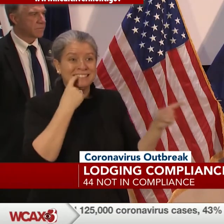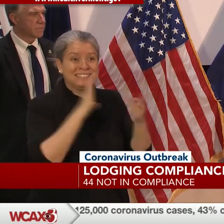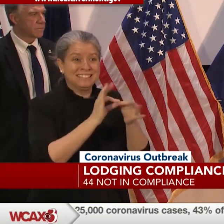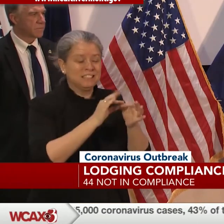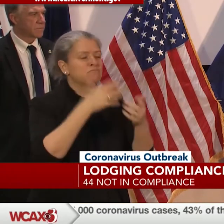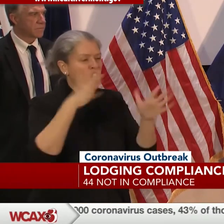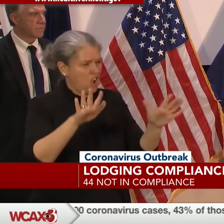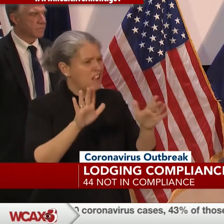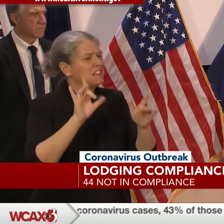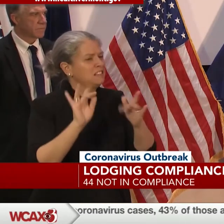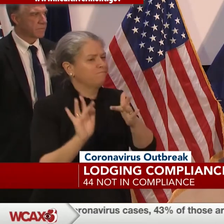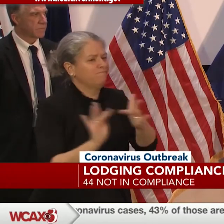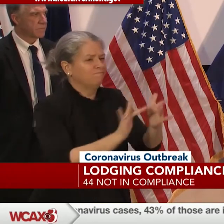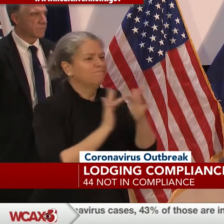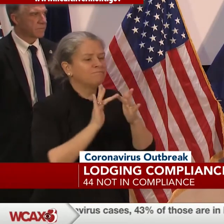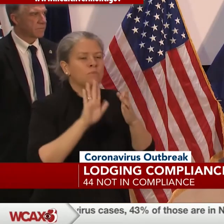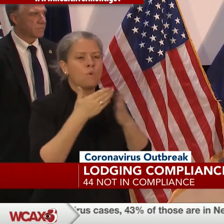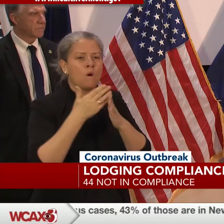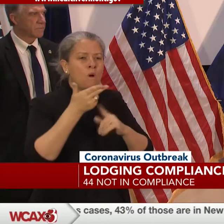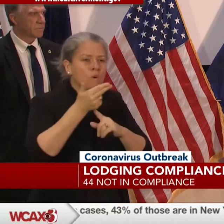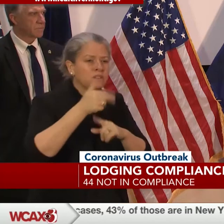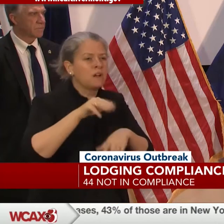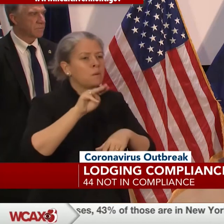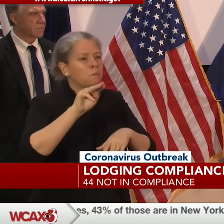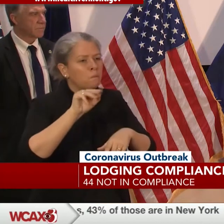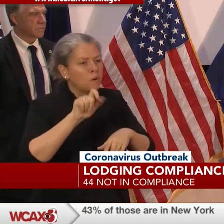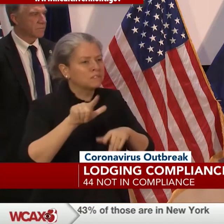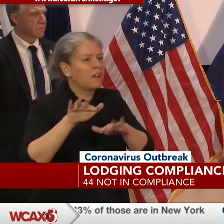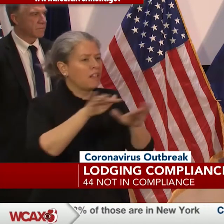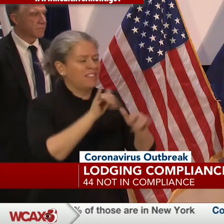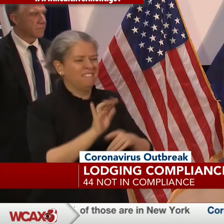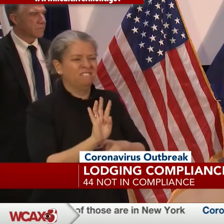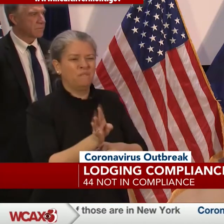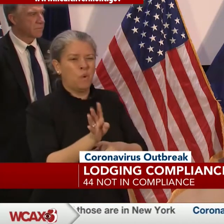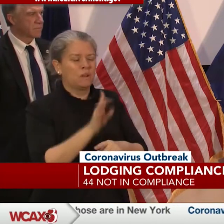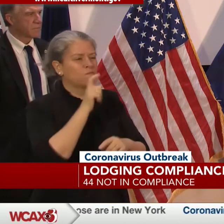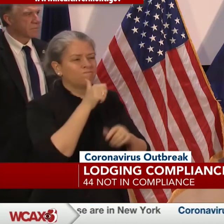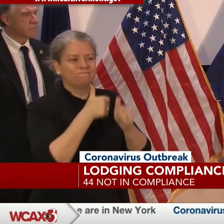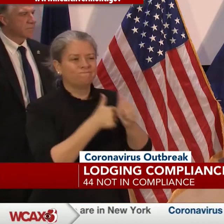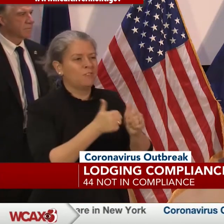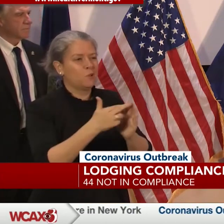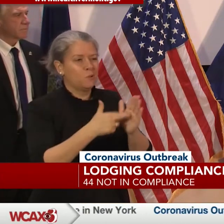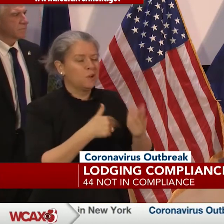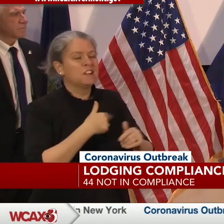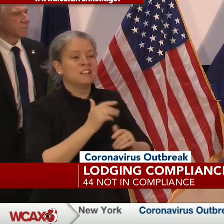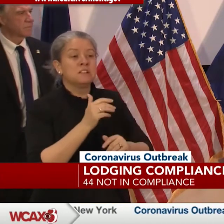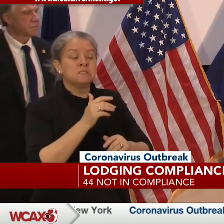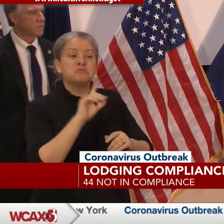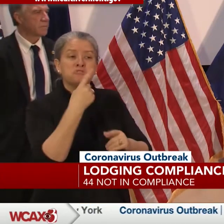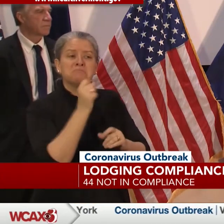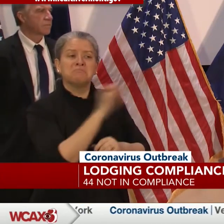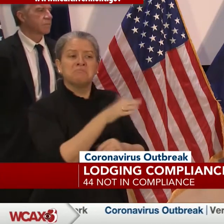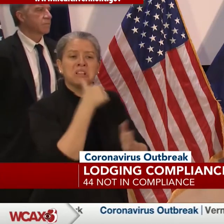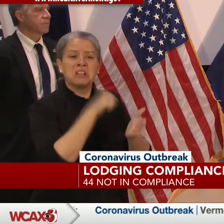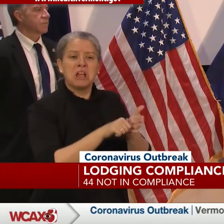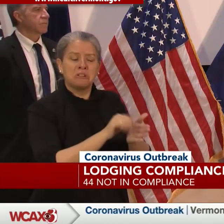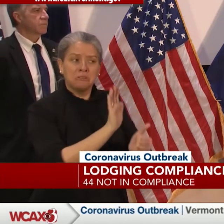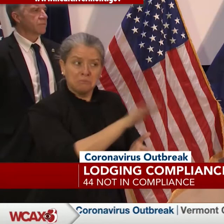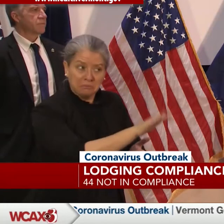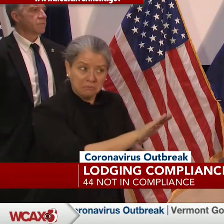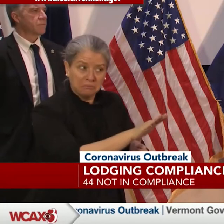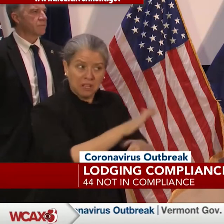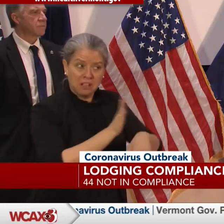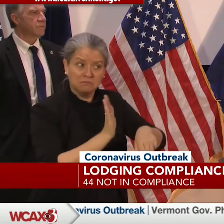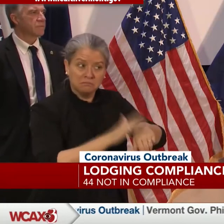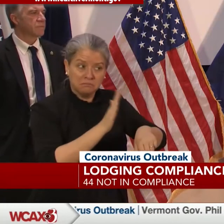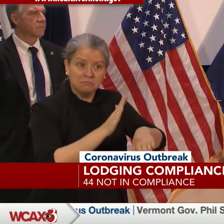so hotels and lodging establishments this morning. We're asking them to comply with the governor's order. We